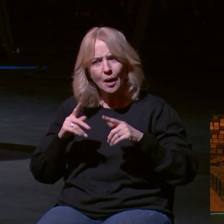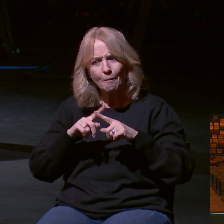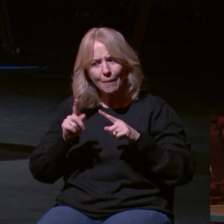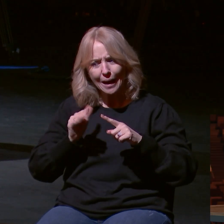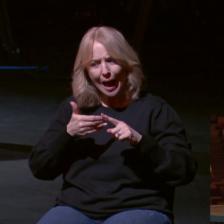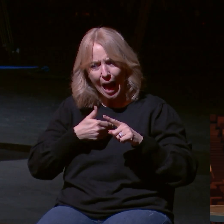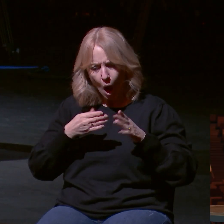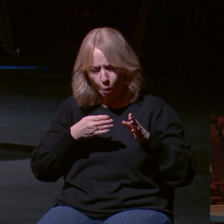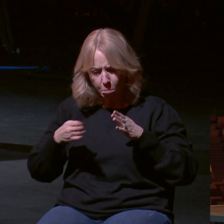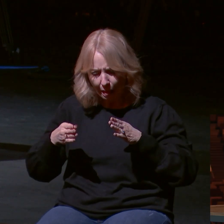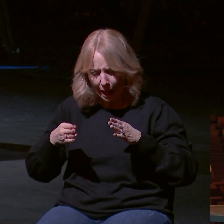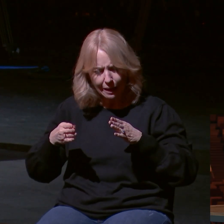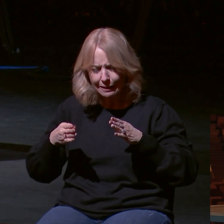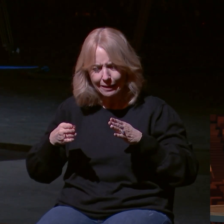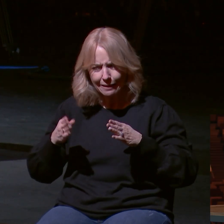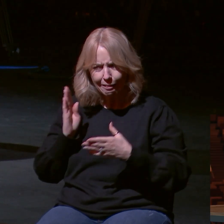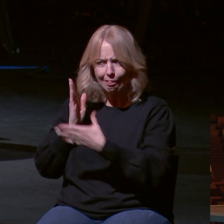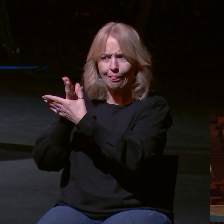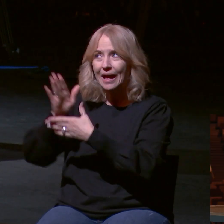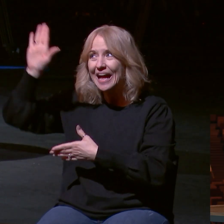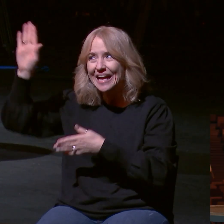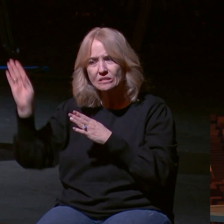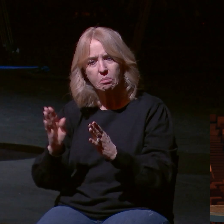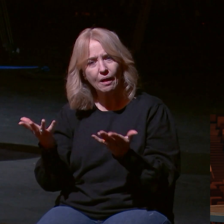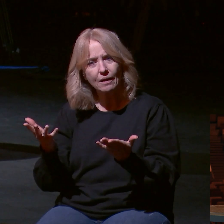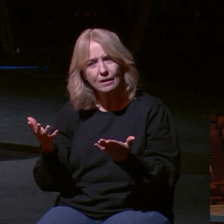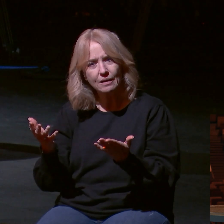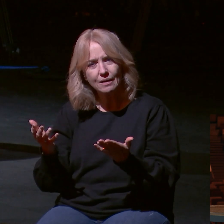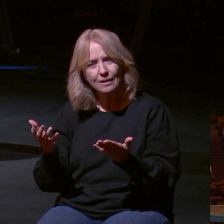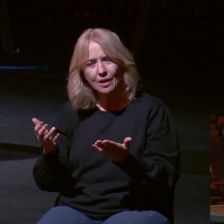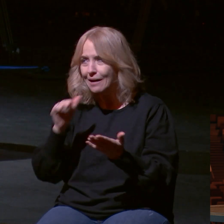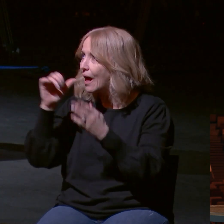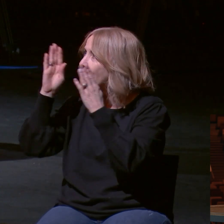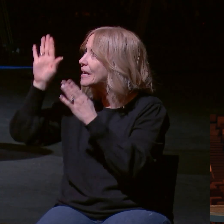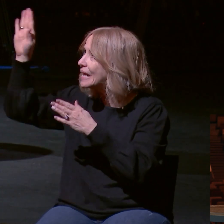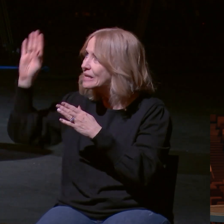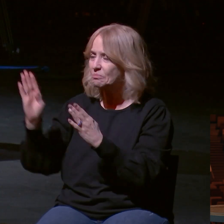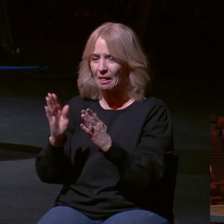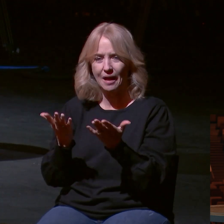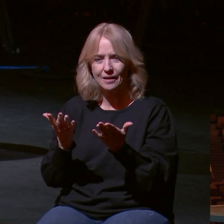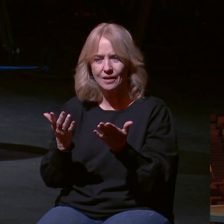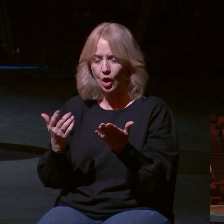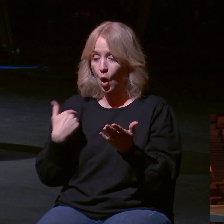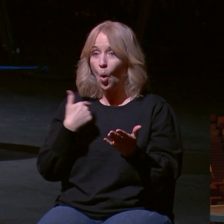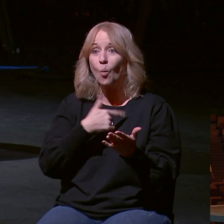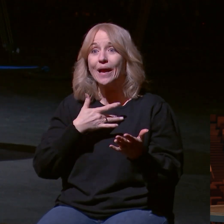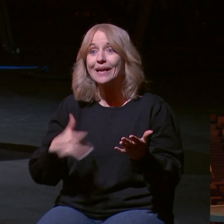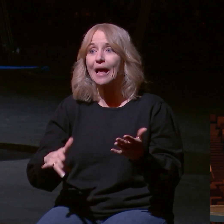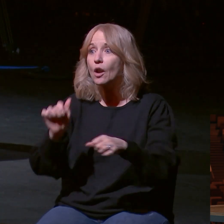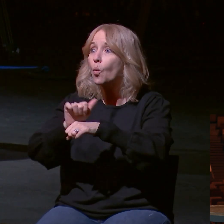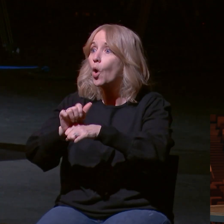us. We work hard to get ahead and to build a life for ourselves and our family, accomplishing the plans we set out to